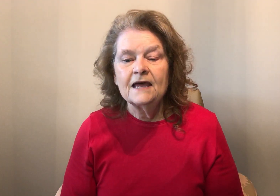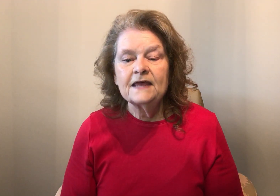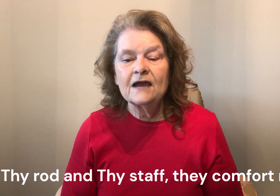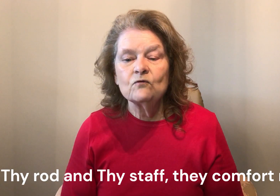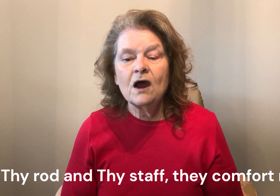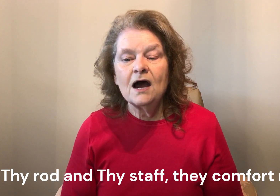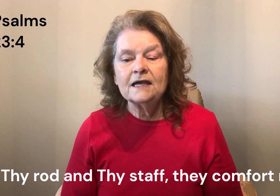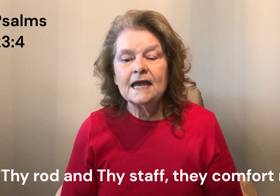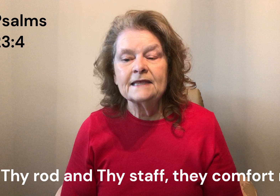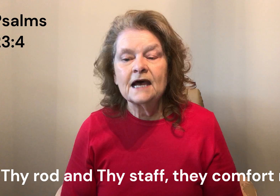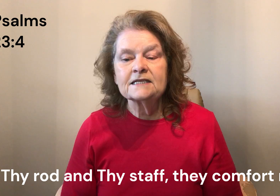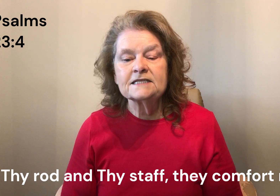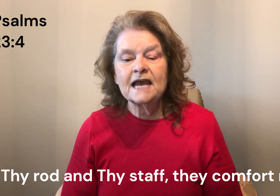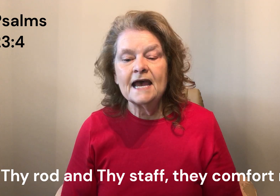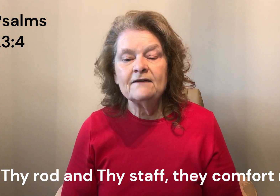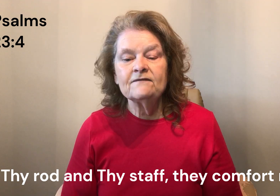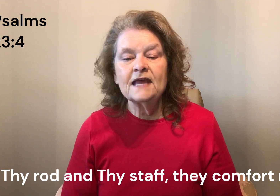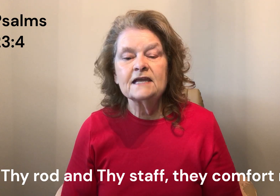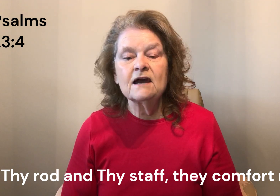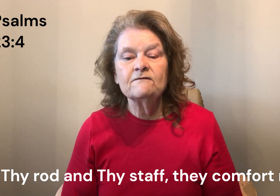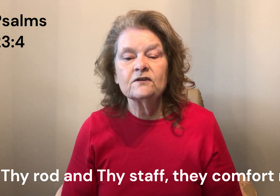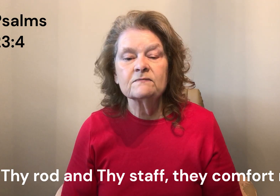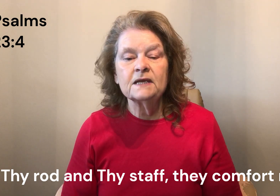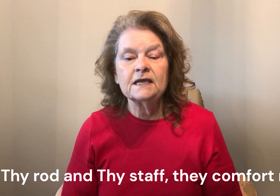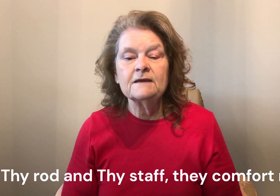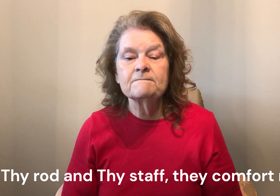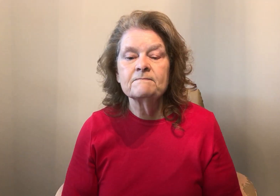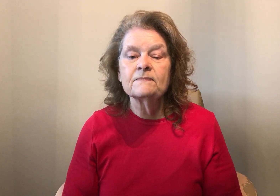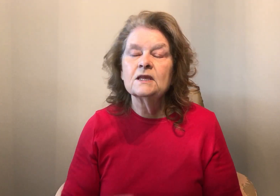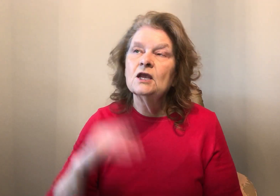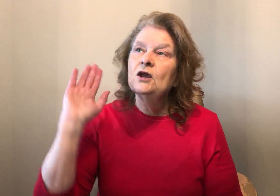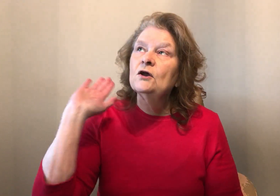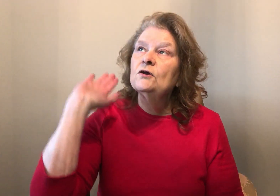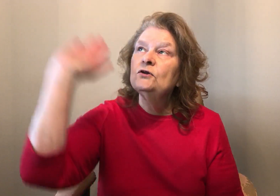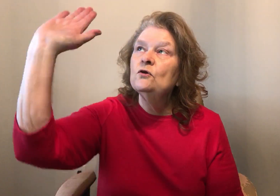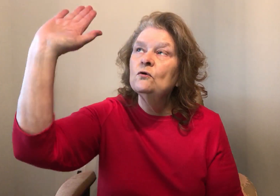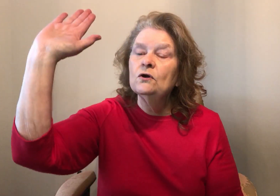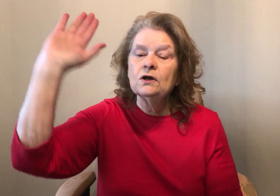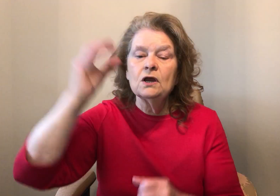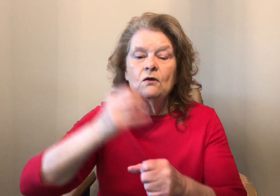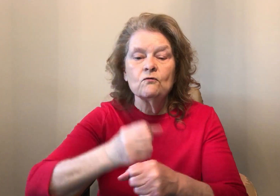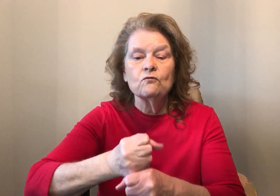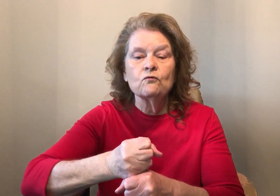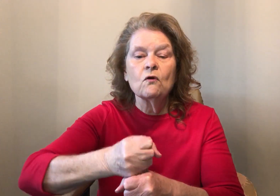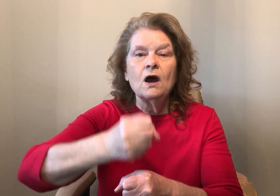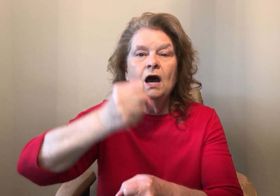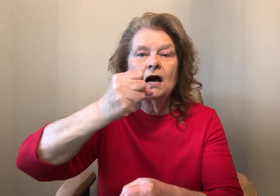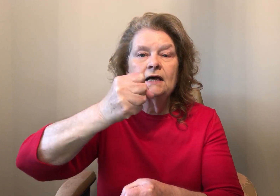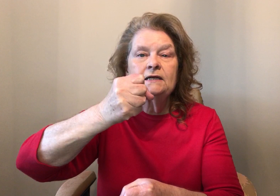Thy rod and thy staff, they comfort me. Your rod,